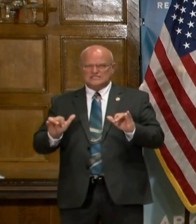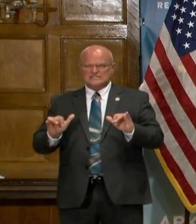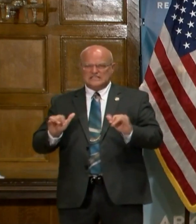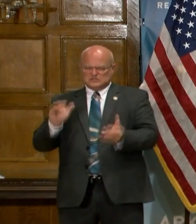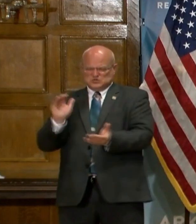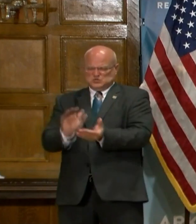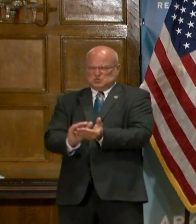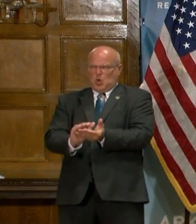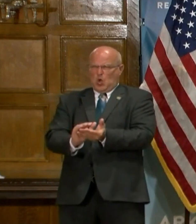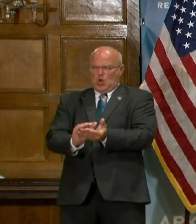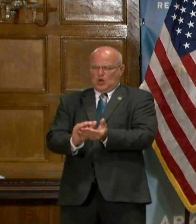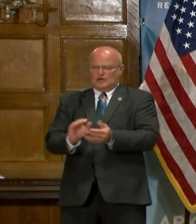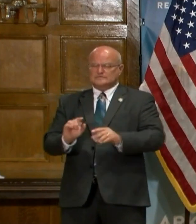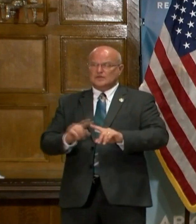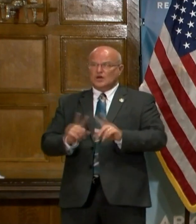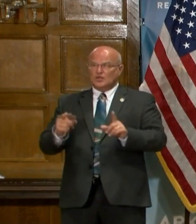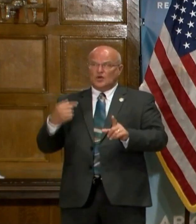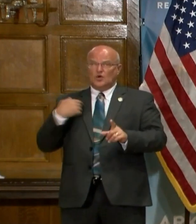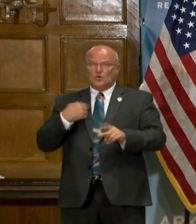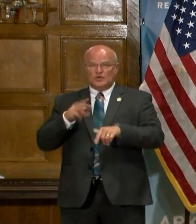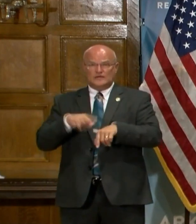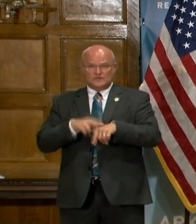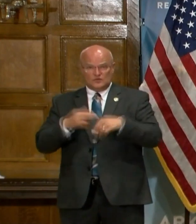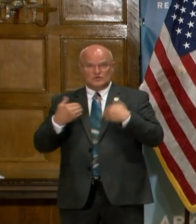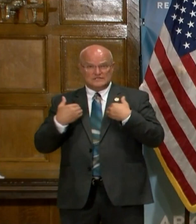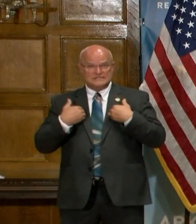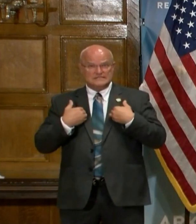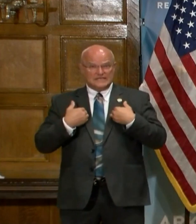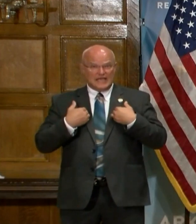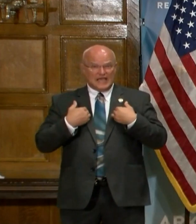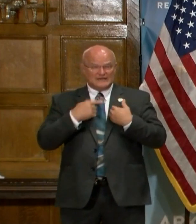relatively small, although we of course have